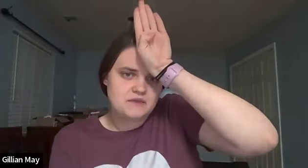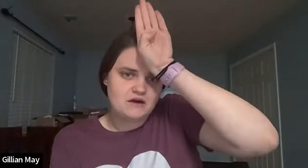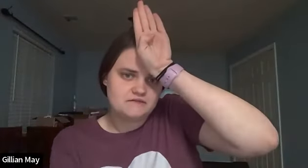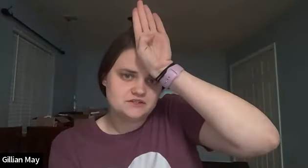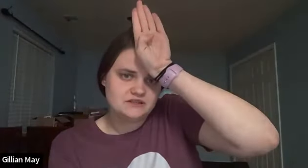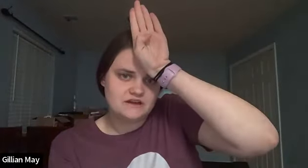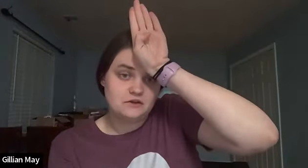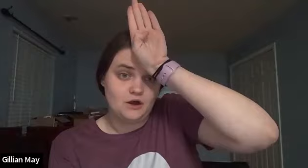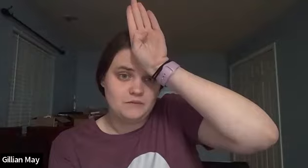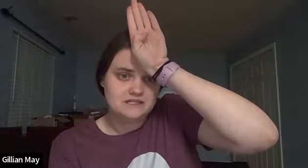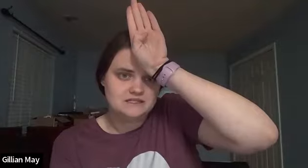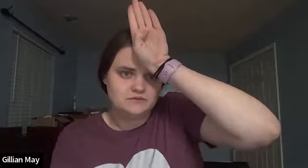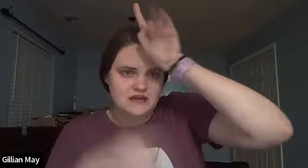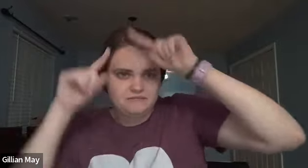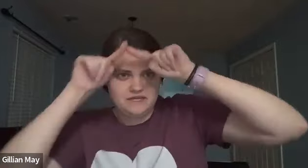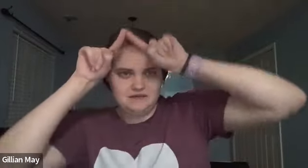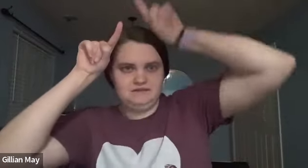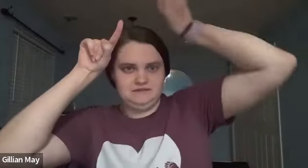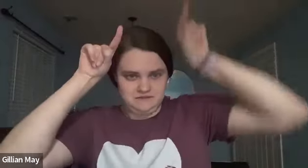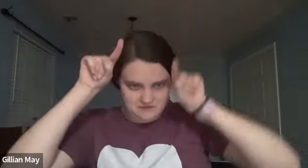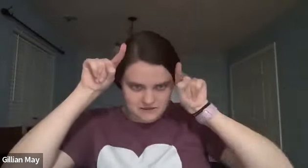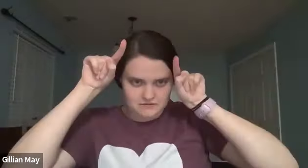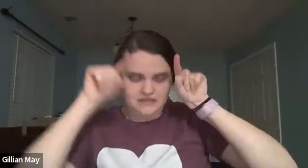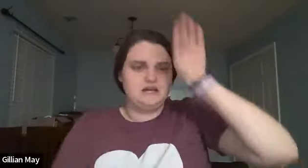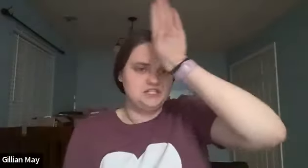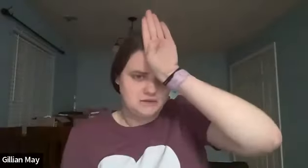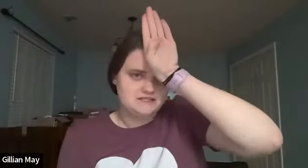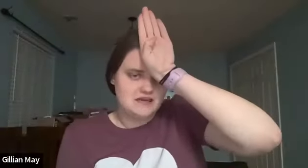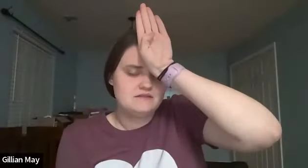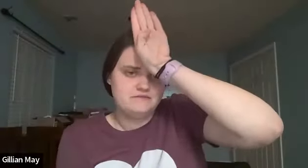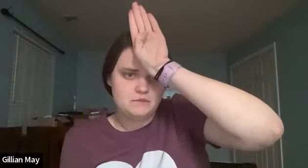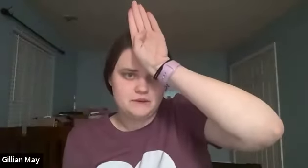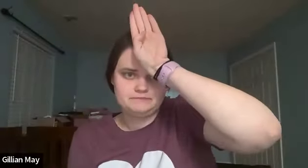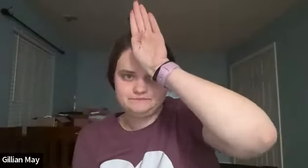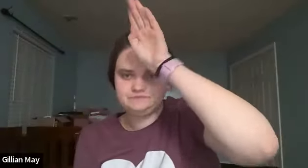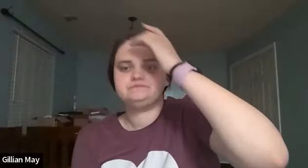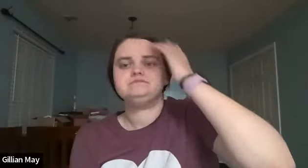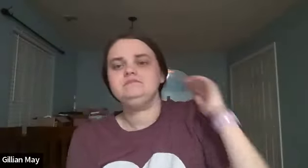about visually, like their helmet with that big, like kind of shape, is that fireman.